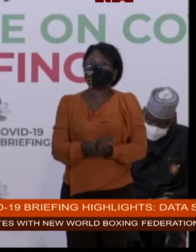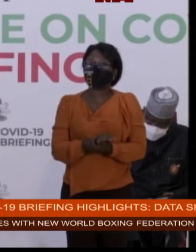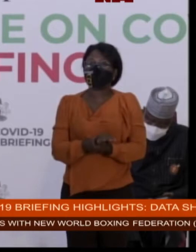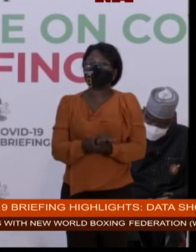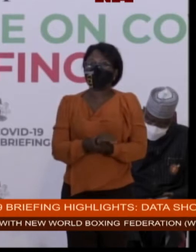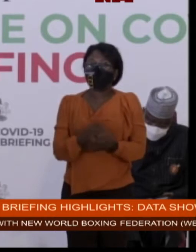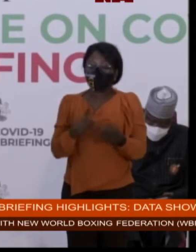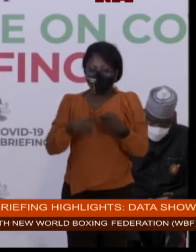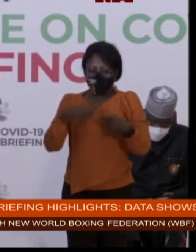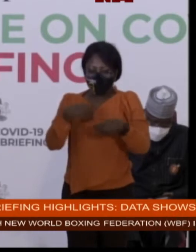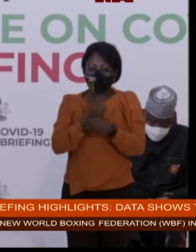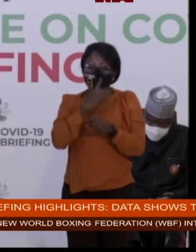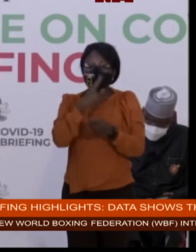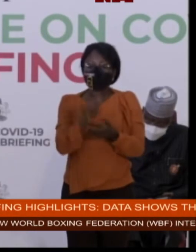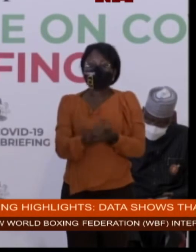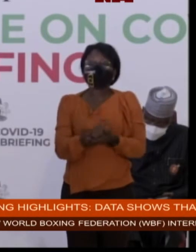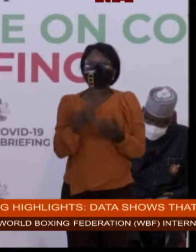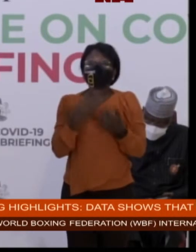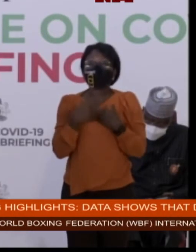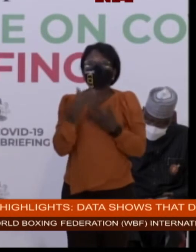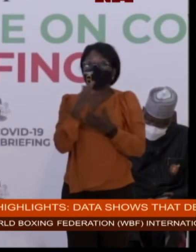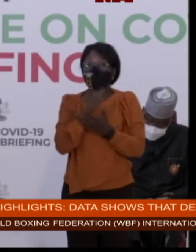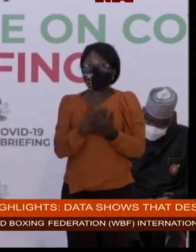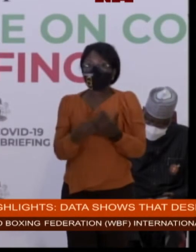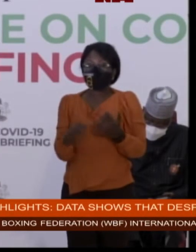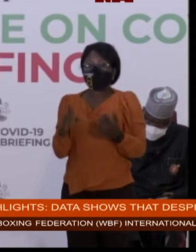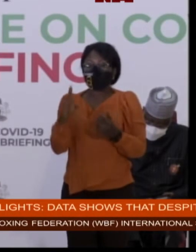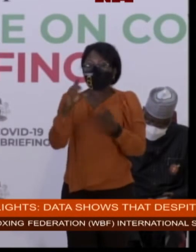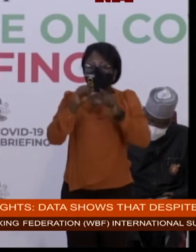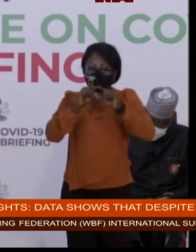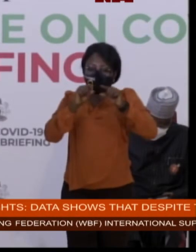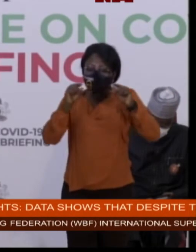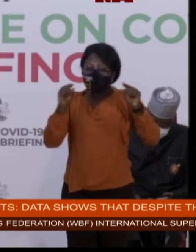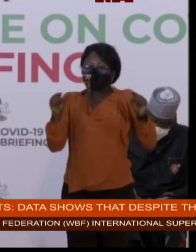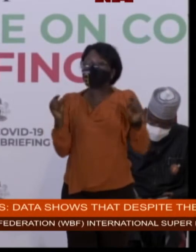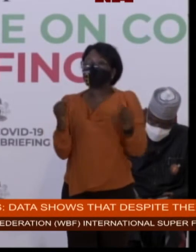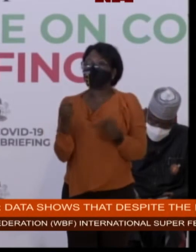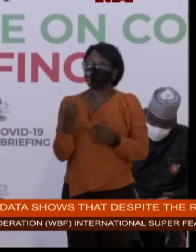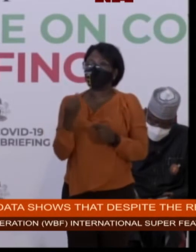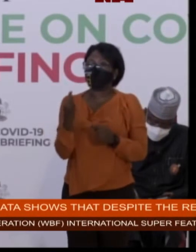that there is some degree of